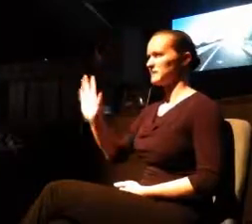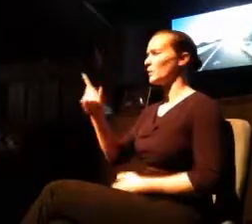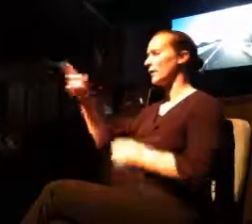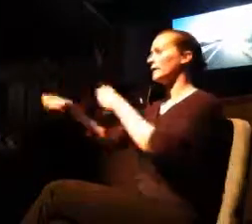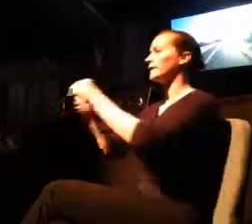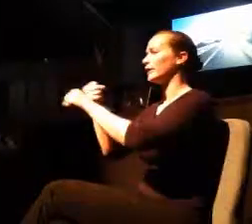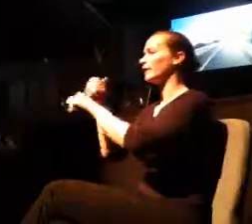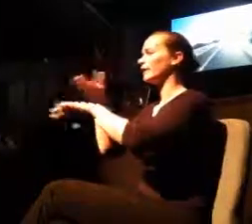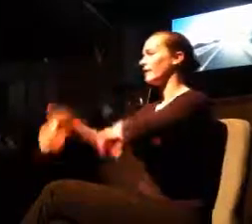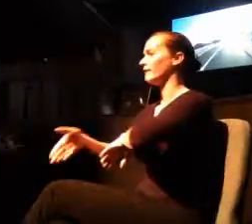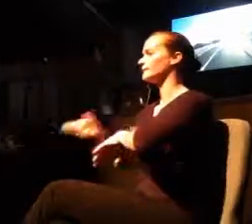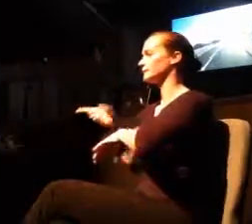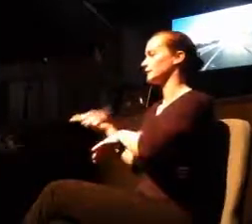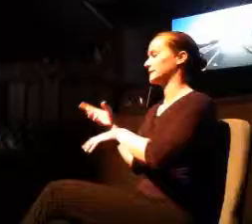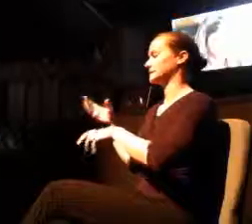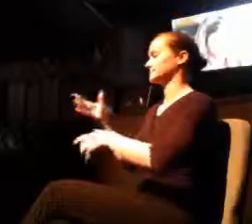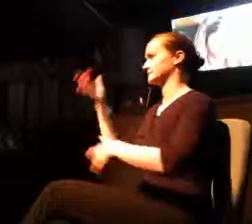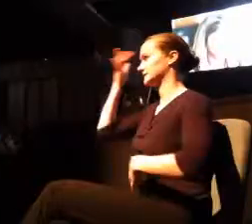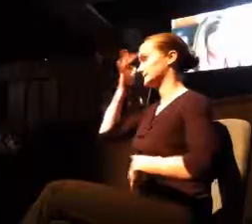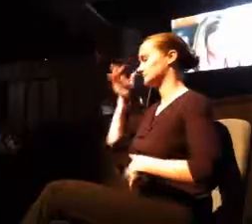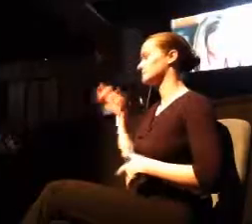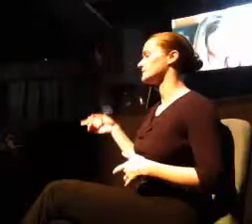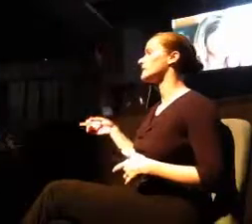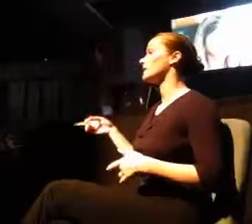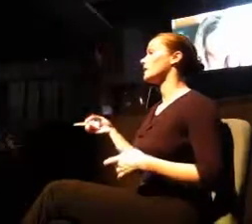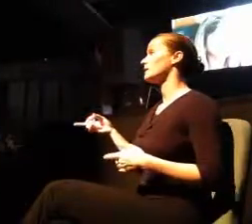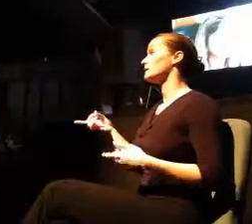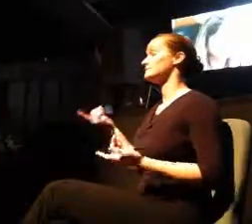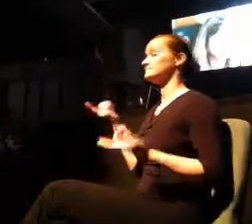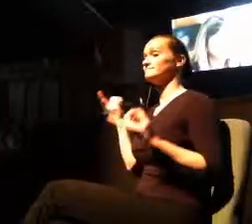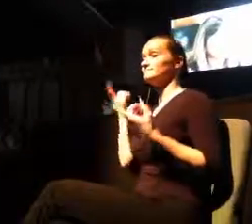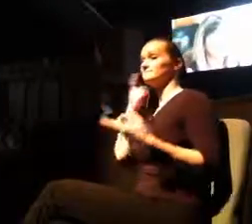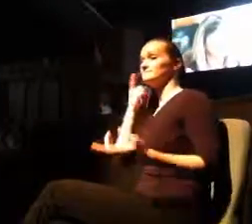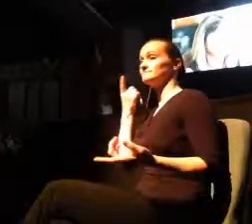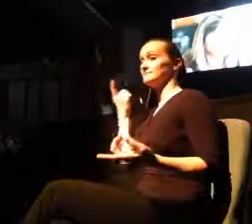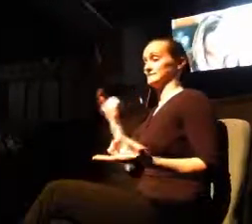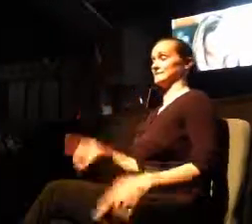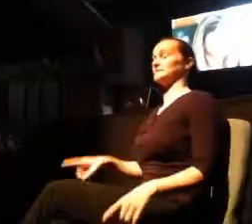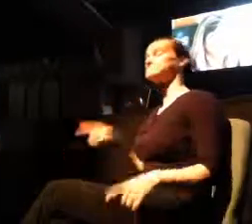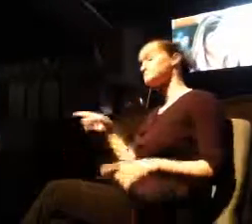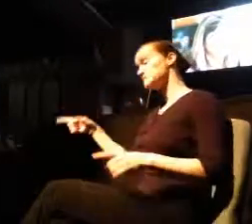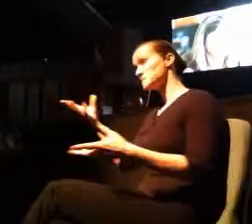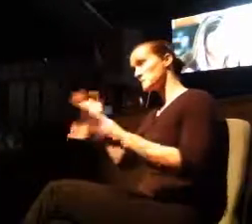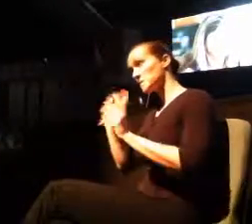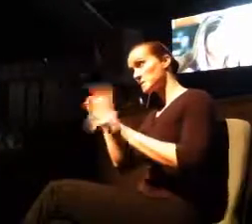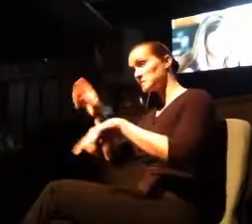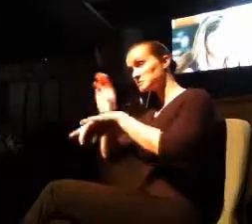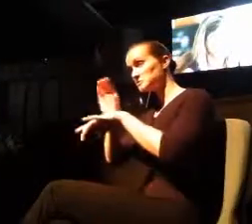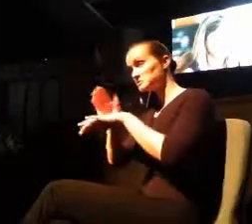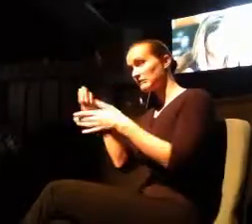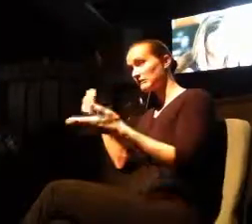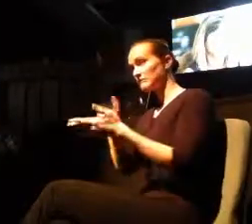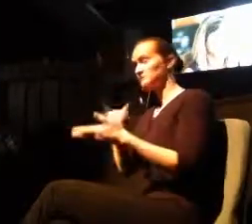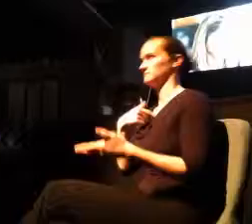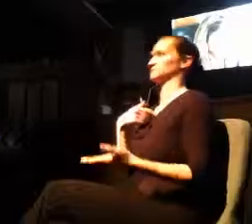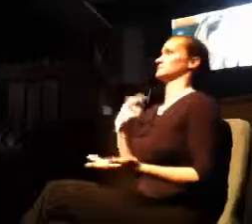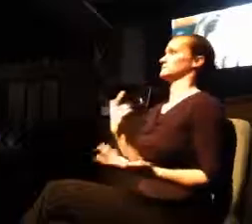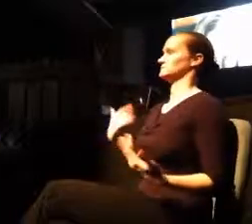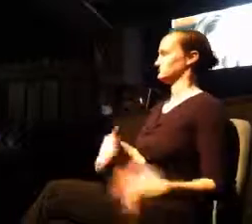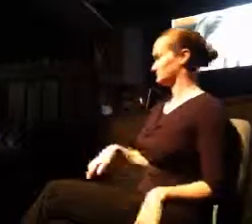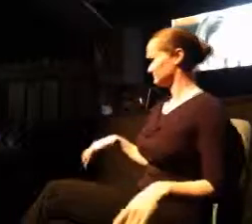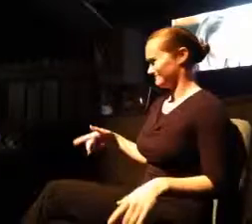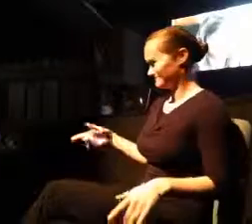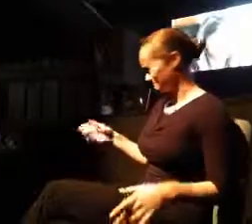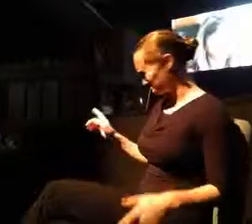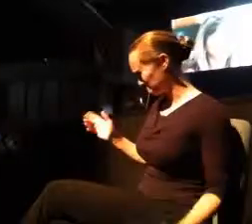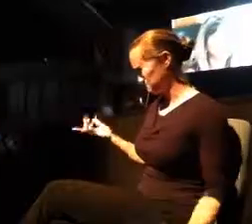year, spontaneously out of the blue, he said, "What do you think about going back to church?" And I was like, wow, I don't even know where